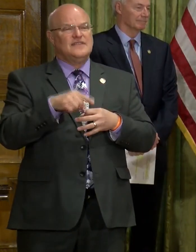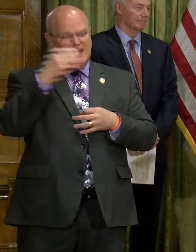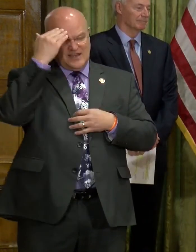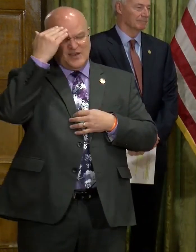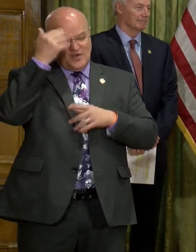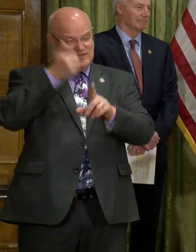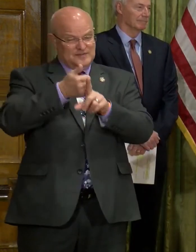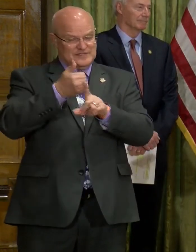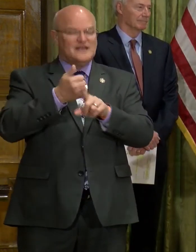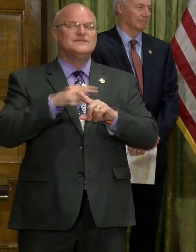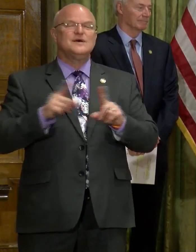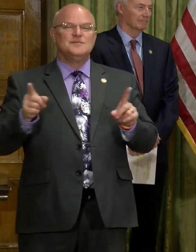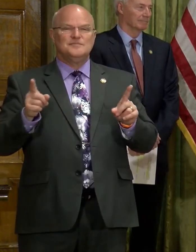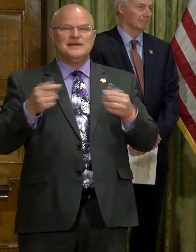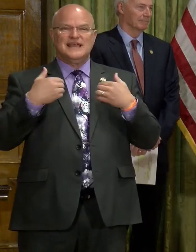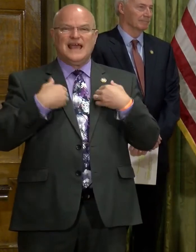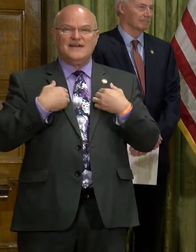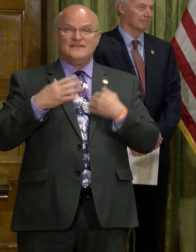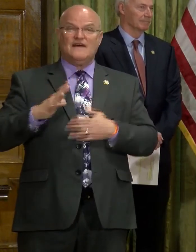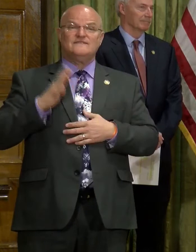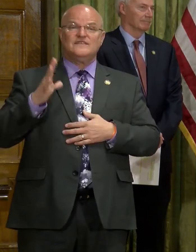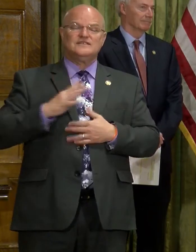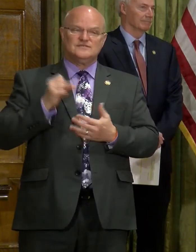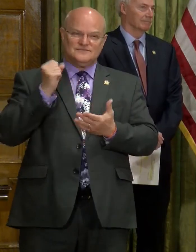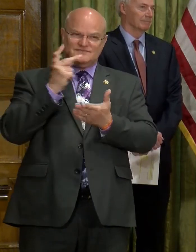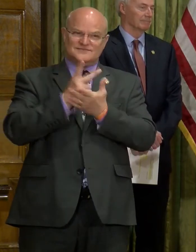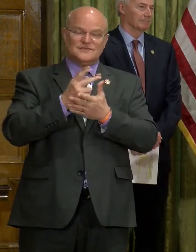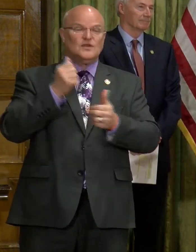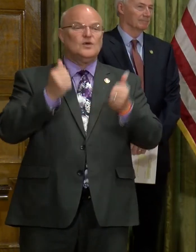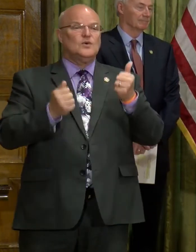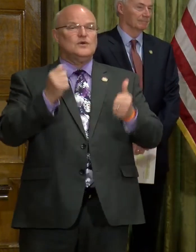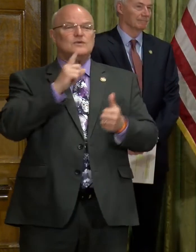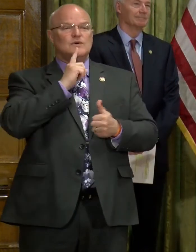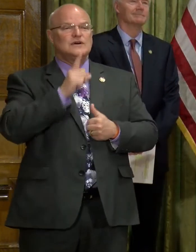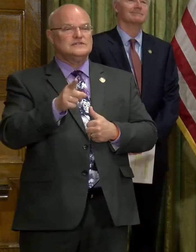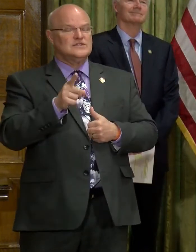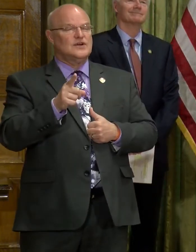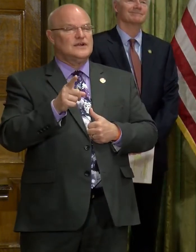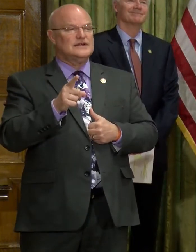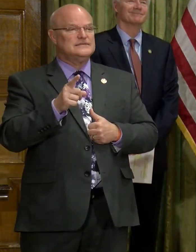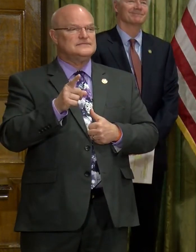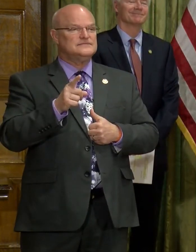know themselves, but just to have it official, which ones are